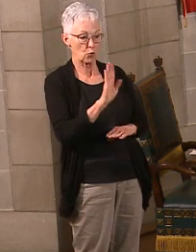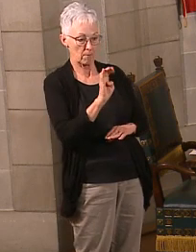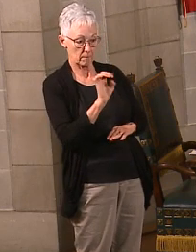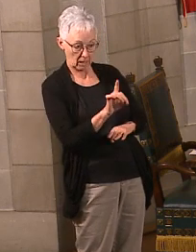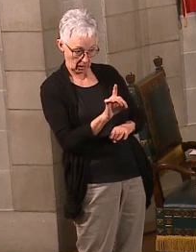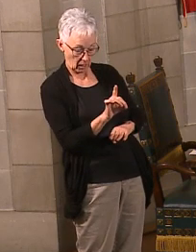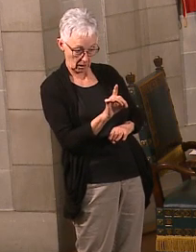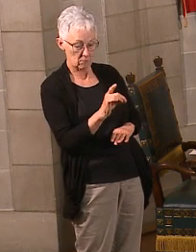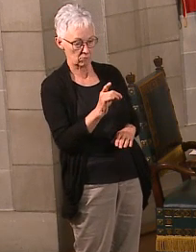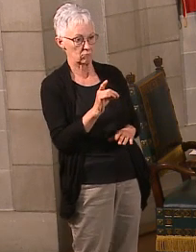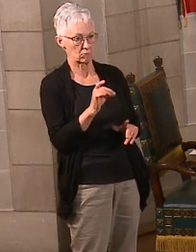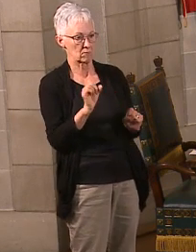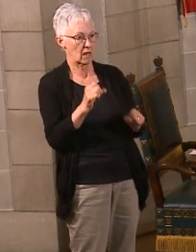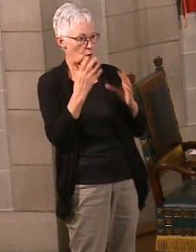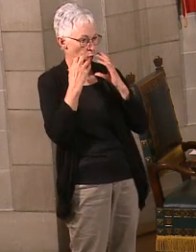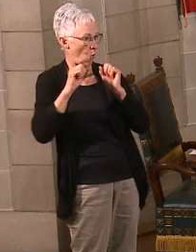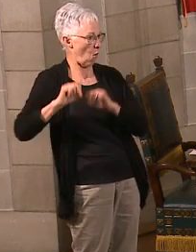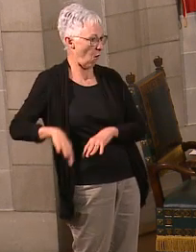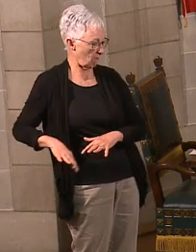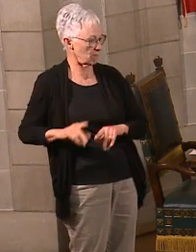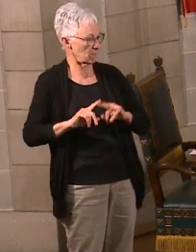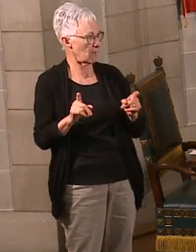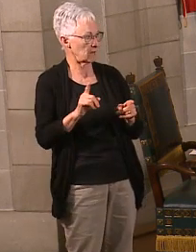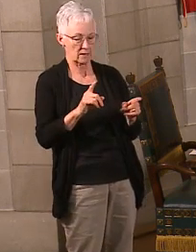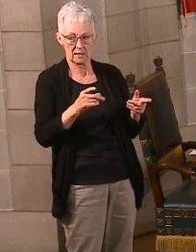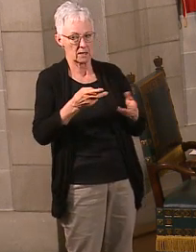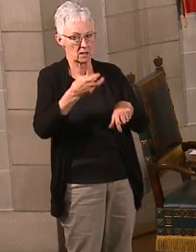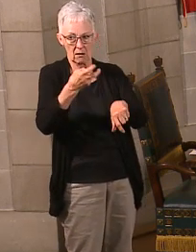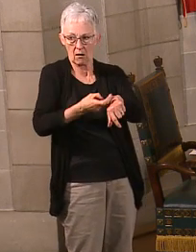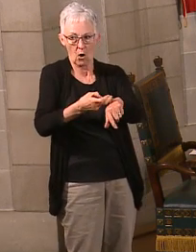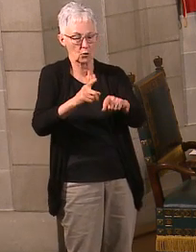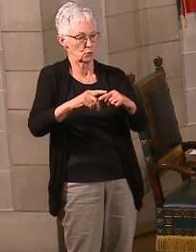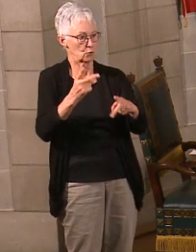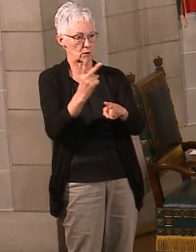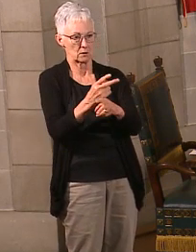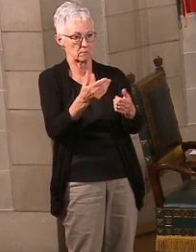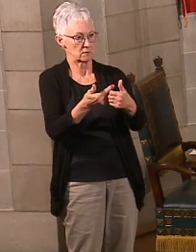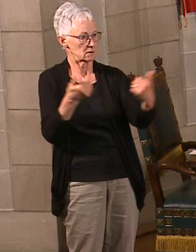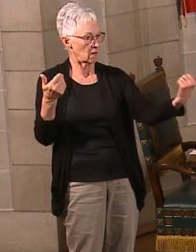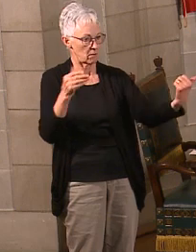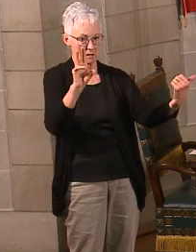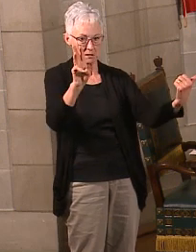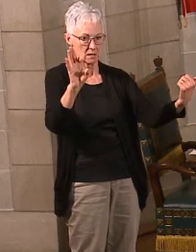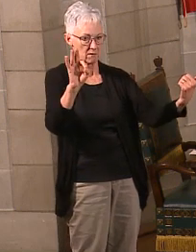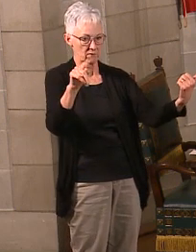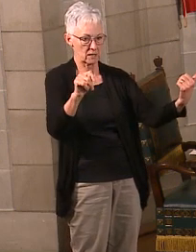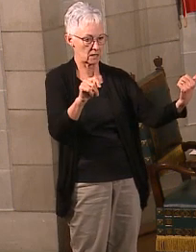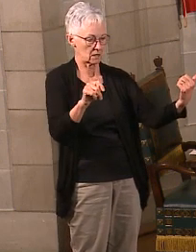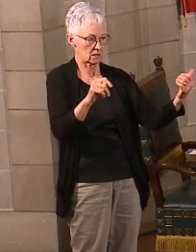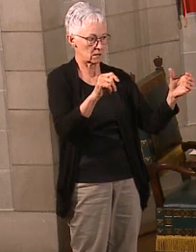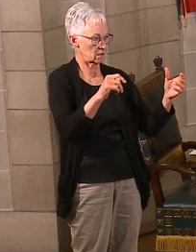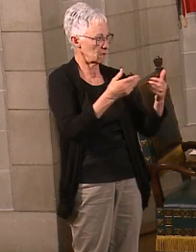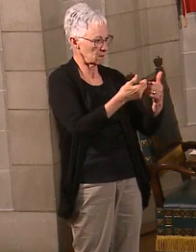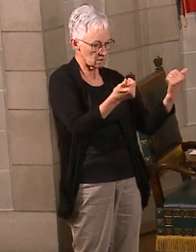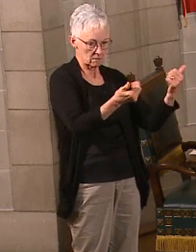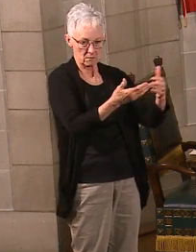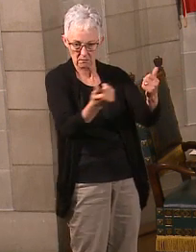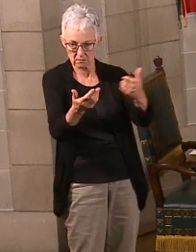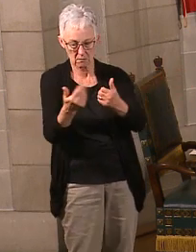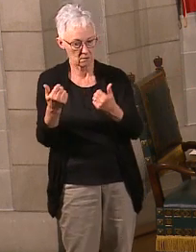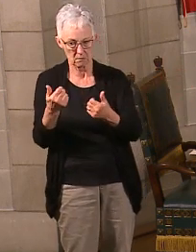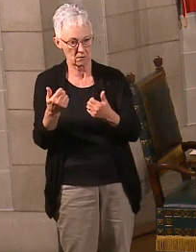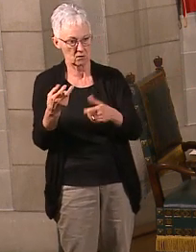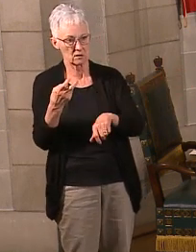where that 6 foot distance will be difficult to attain. We recognize that, and if you think about it, there are lots of other situations